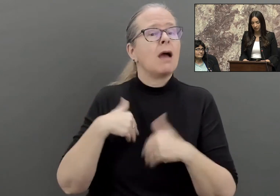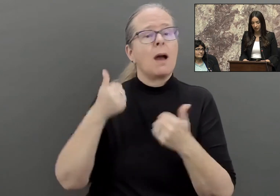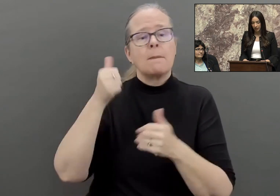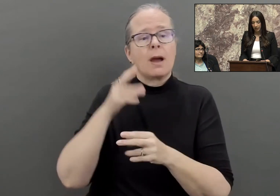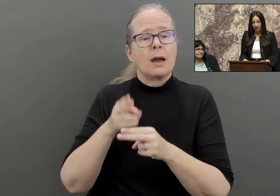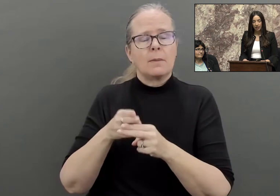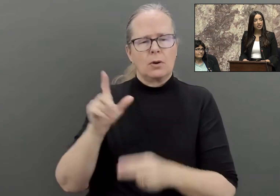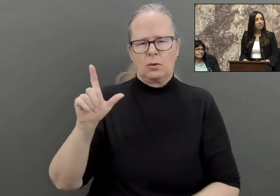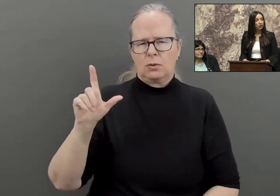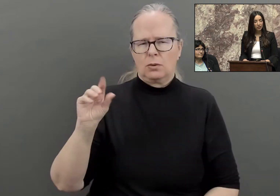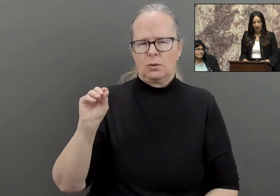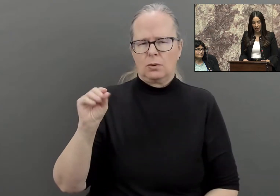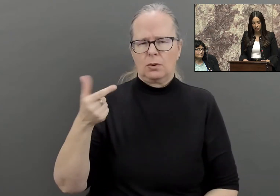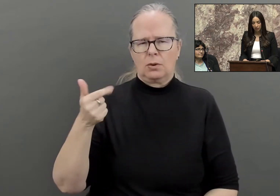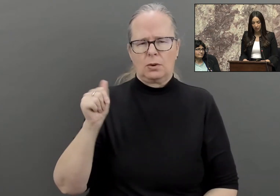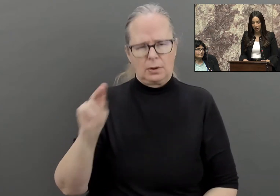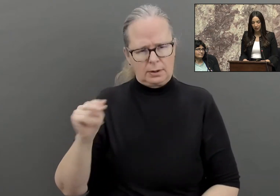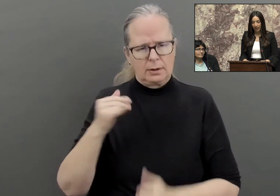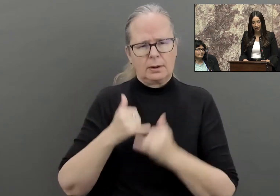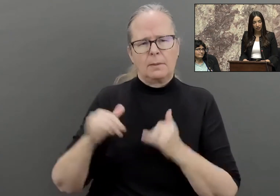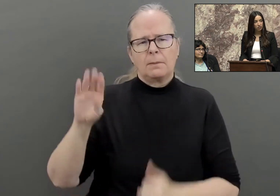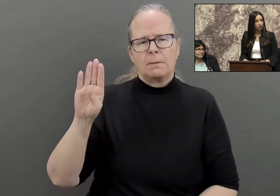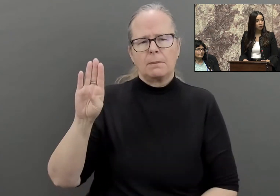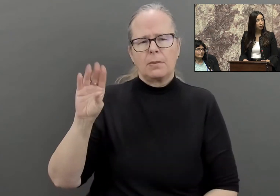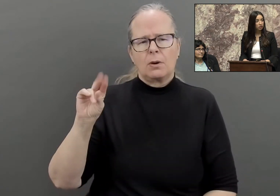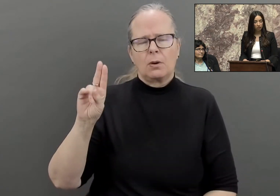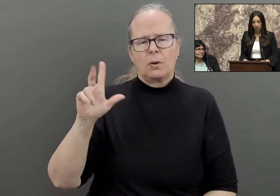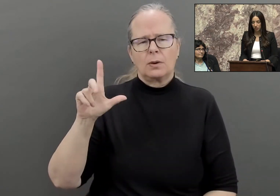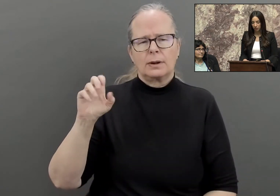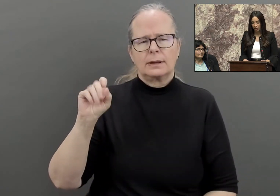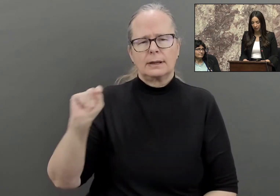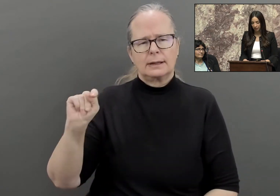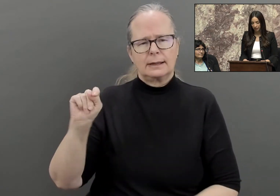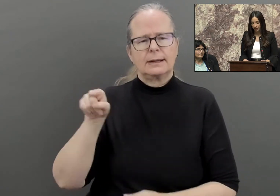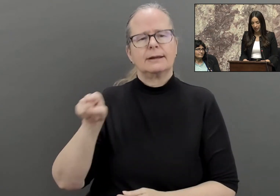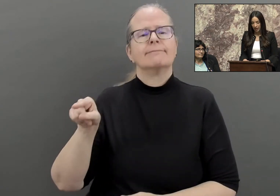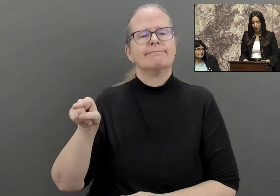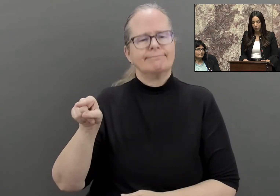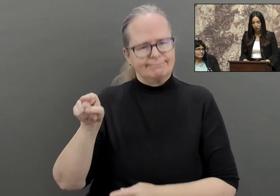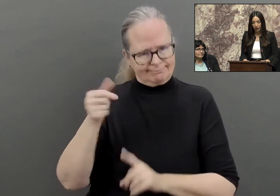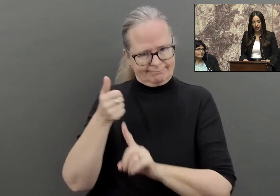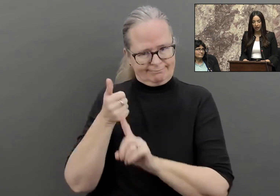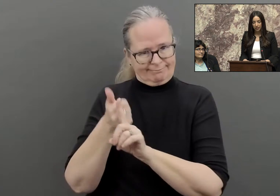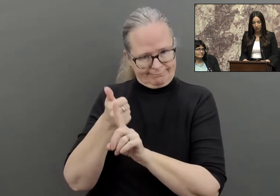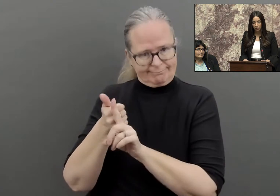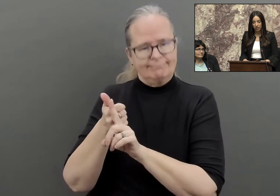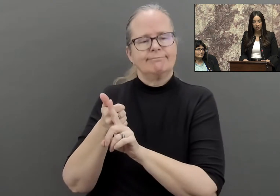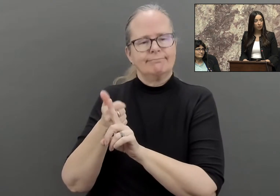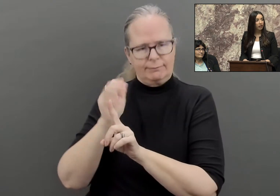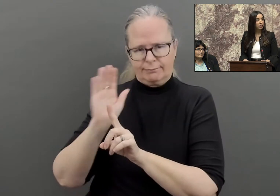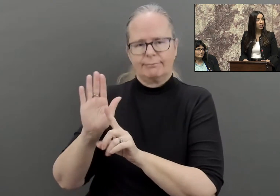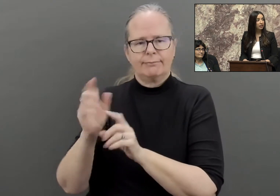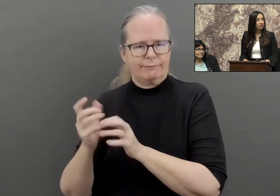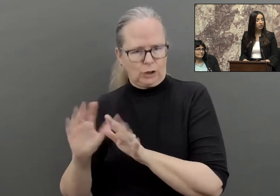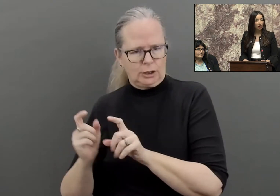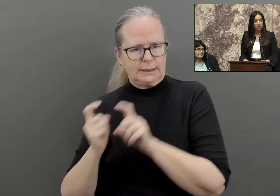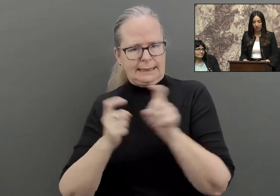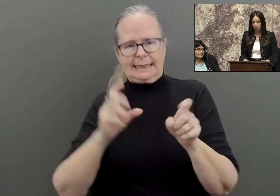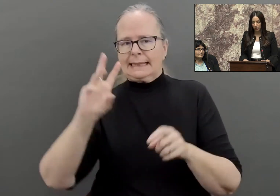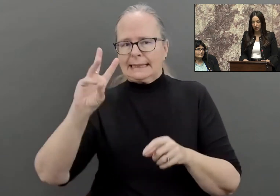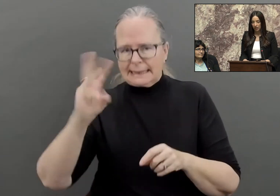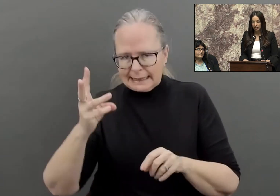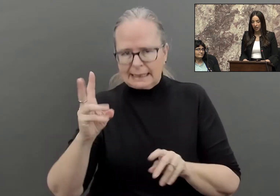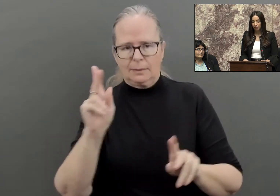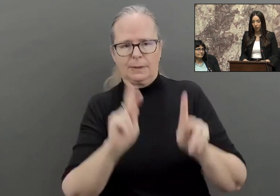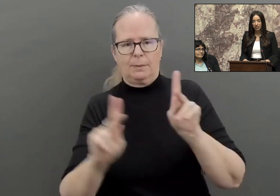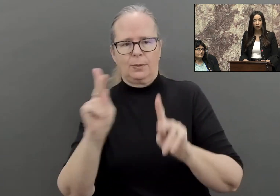transplants. His selfless act became the catalyst for the first Green Shirt Day, a movement that continues to inspire Canadians across the